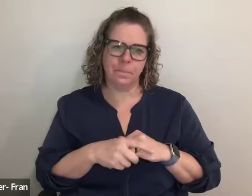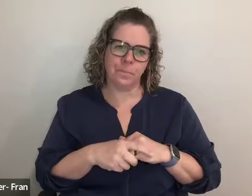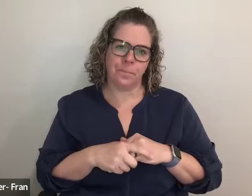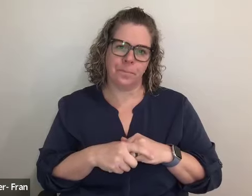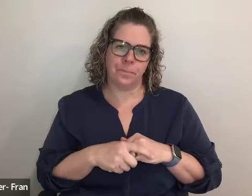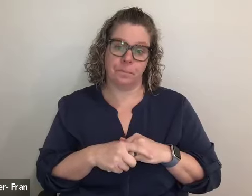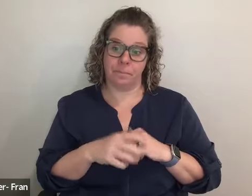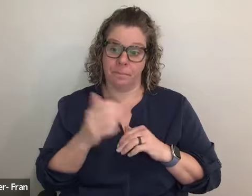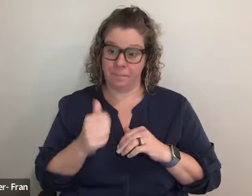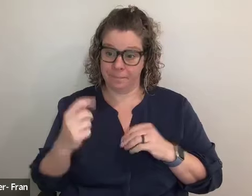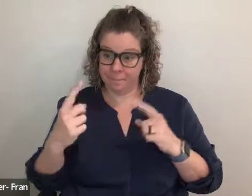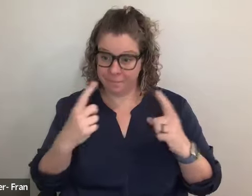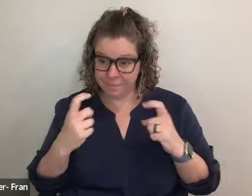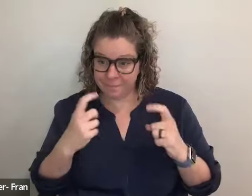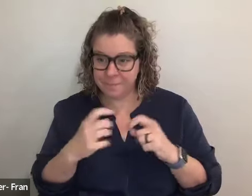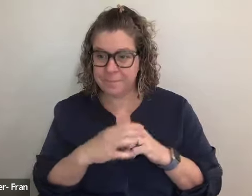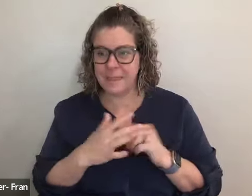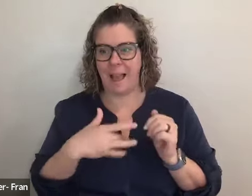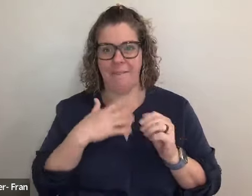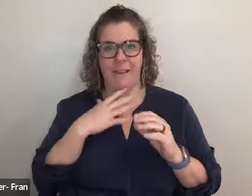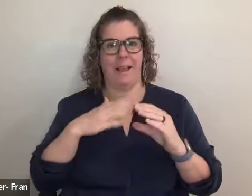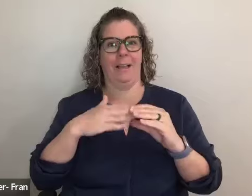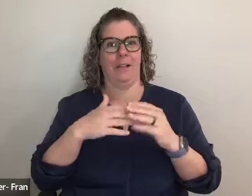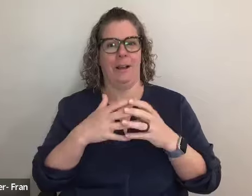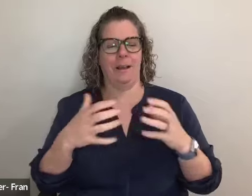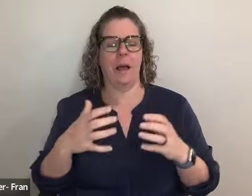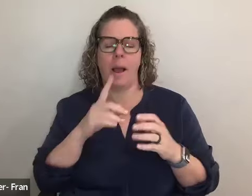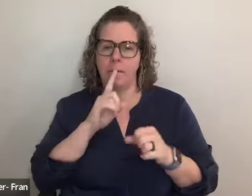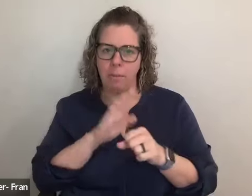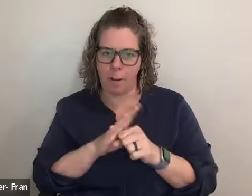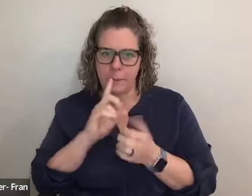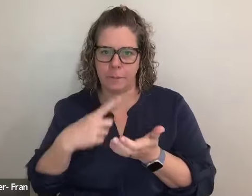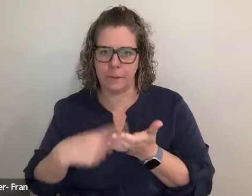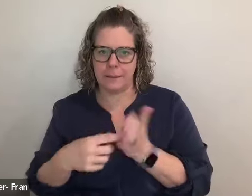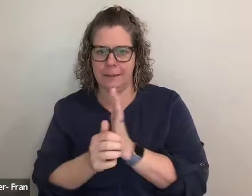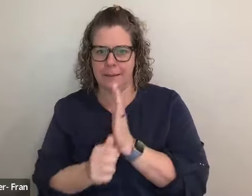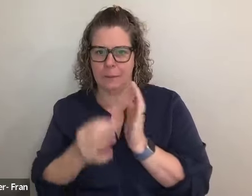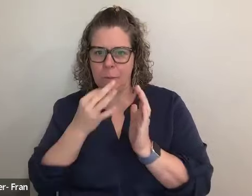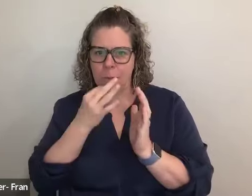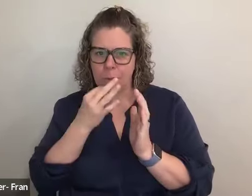Any questions? I feel like I'm talking a lot. I promise we'll get to skills soon.